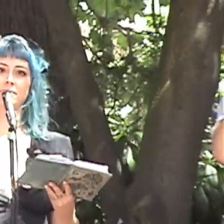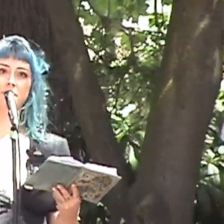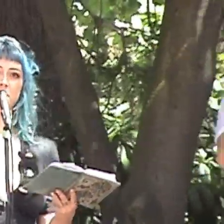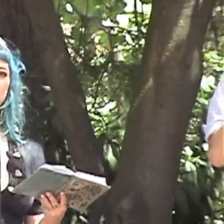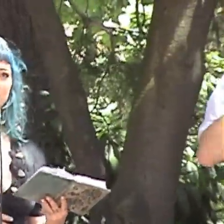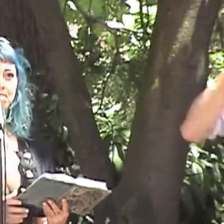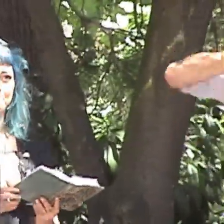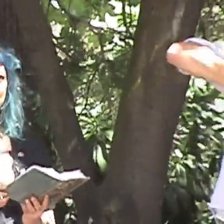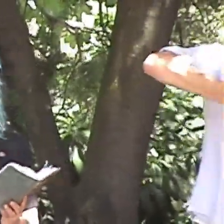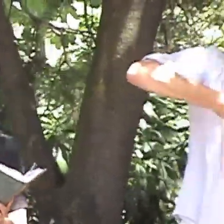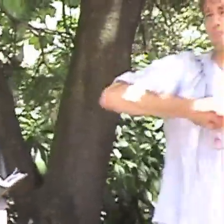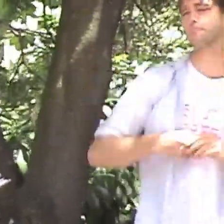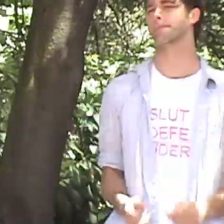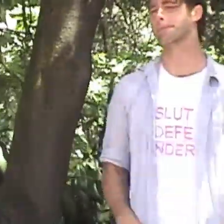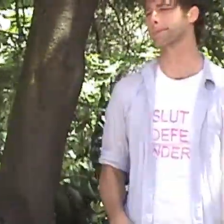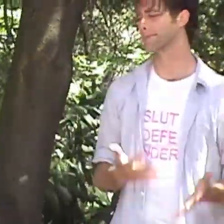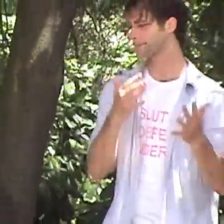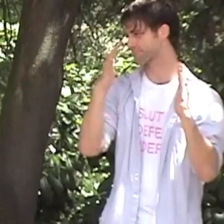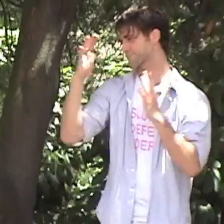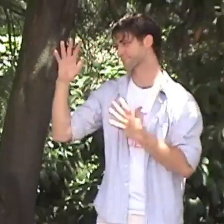me.